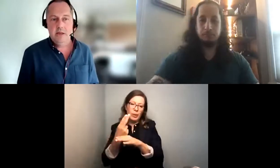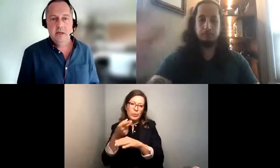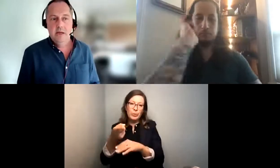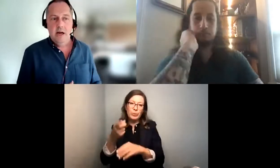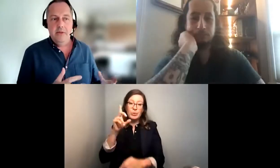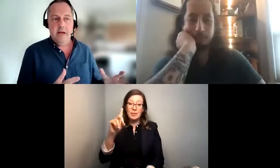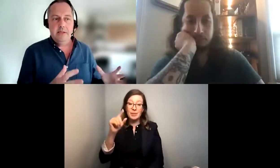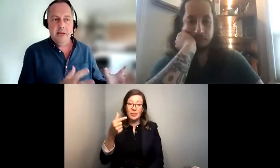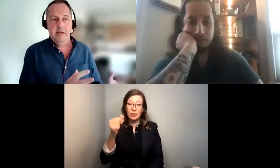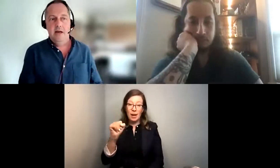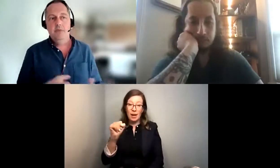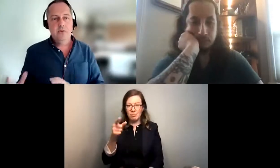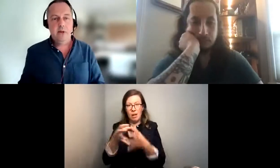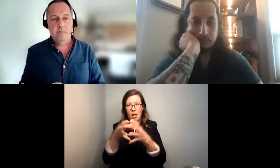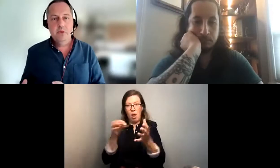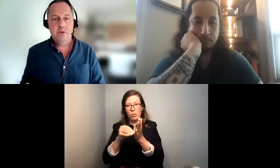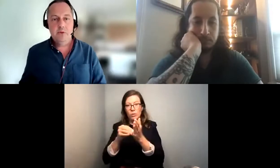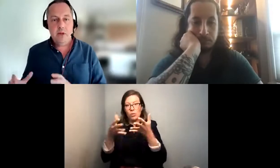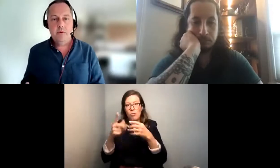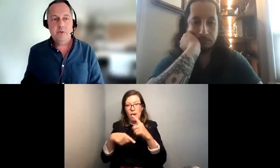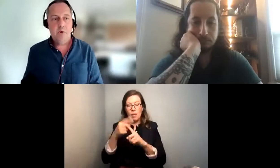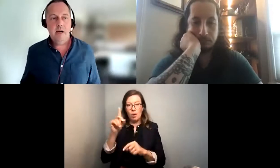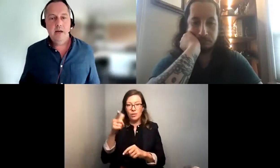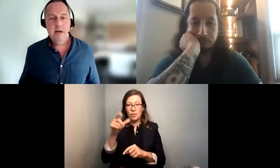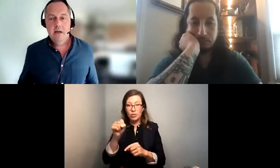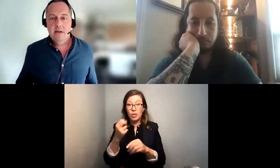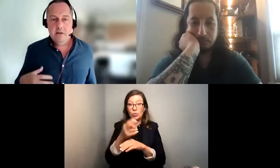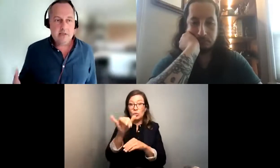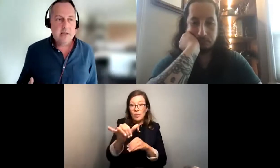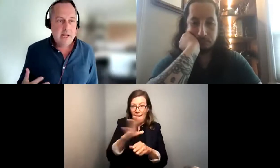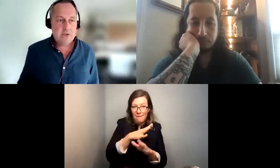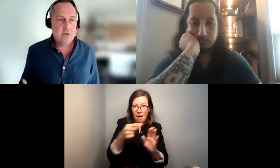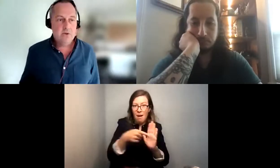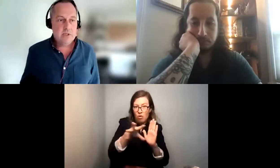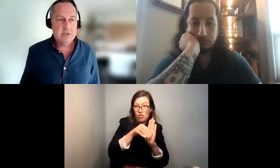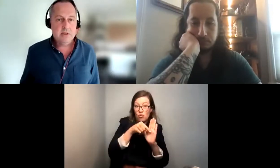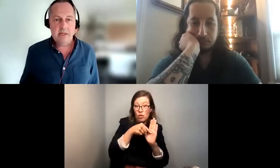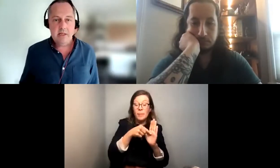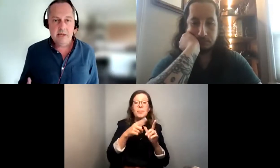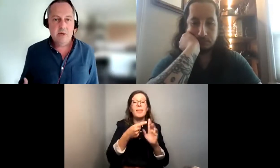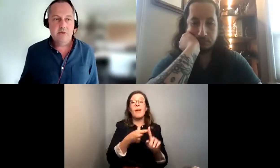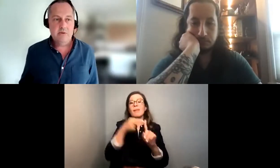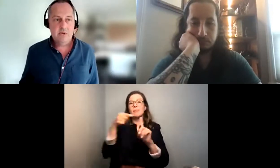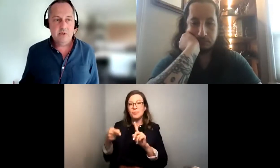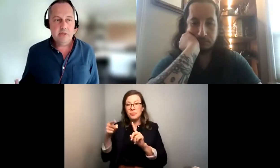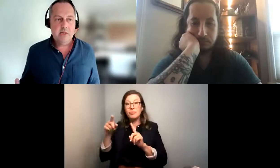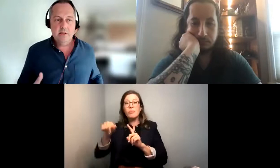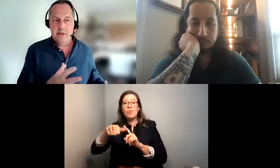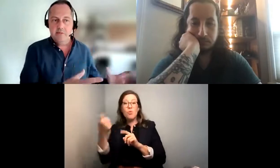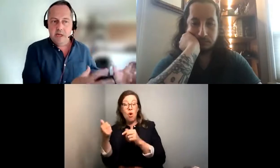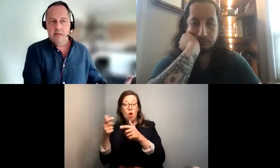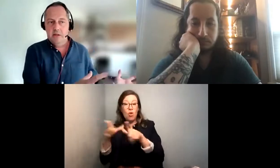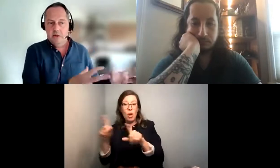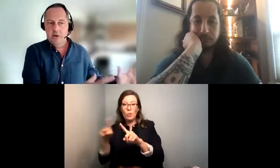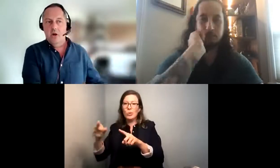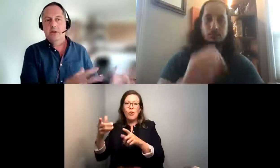DGS, and then take that and move to another language where there's less resources, less linguistic resources, and kind